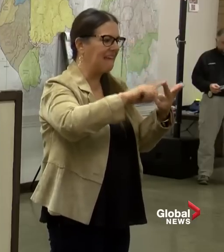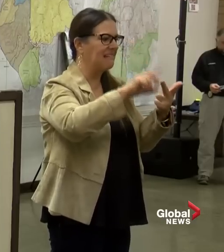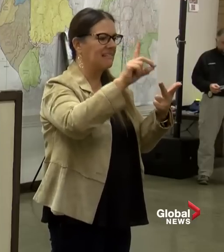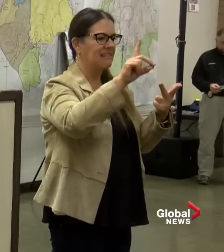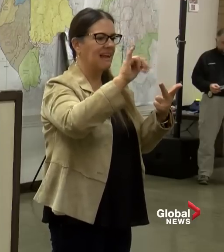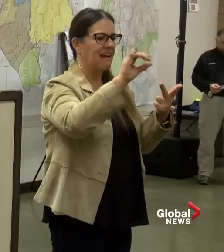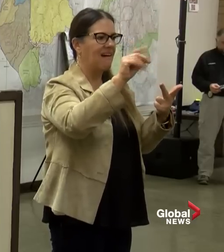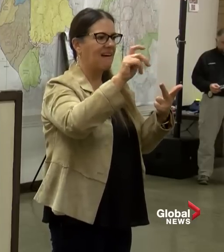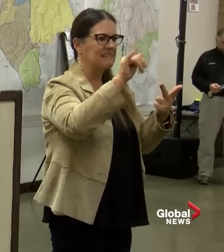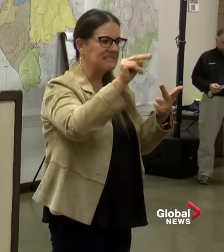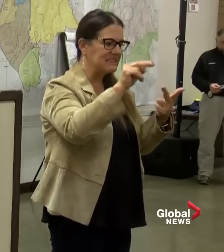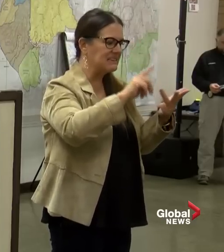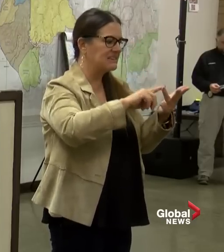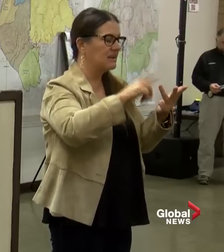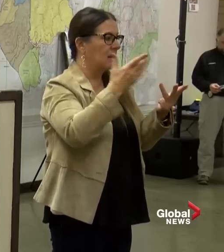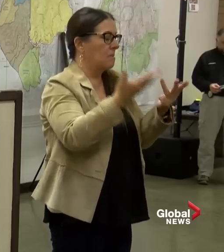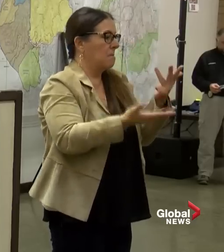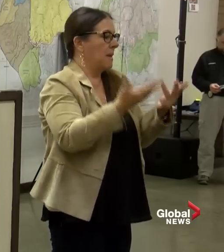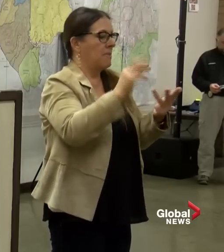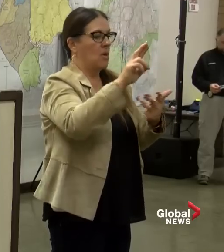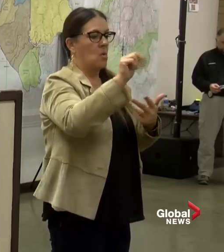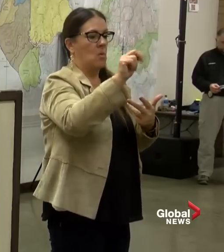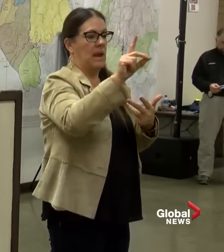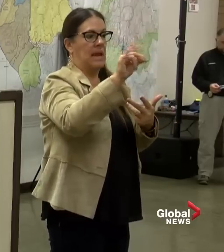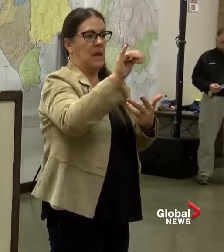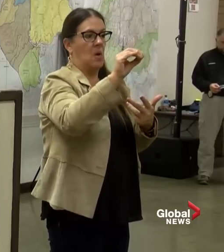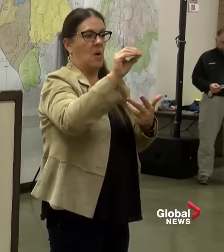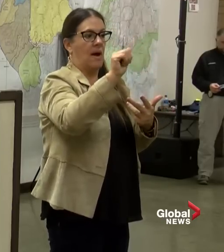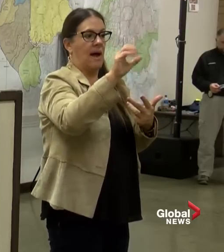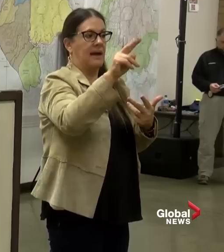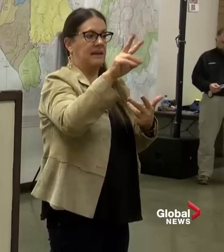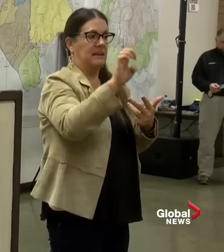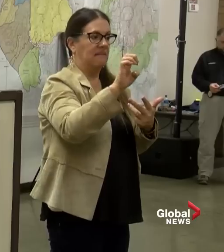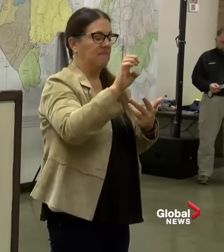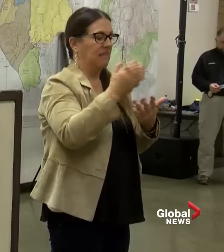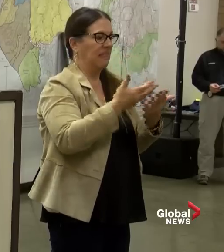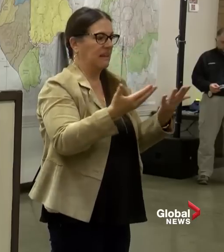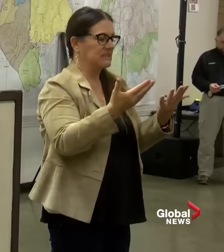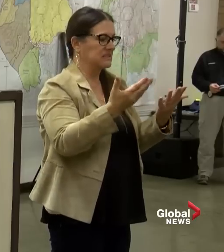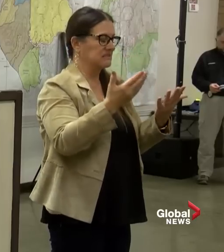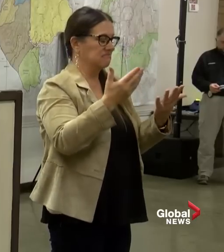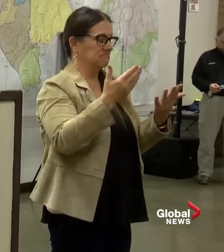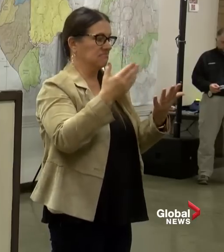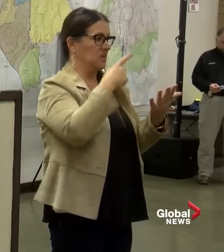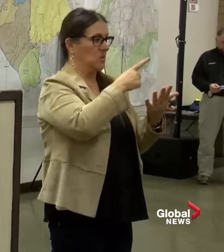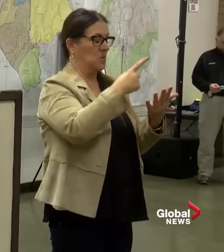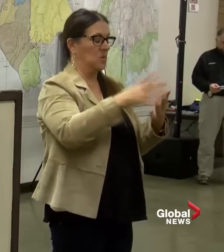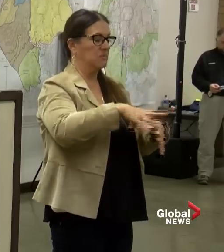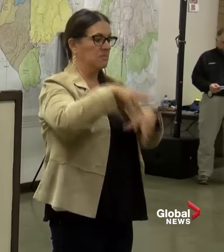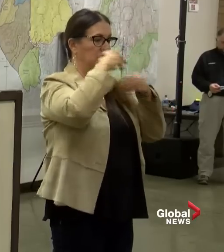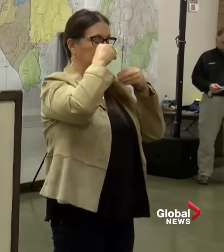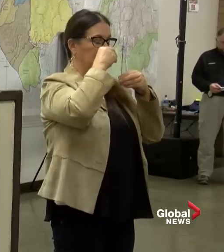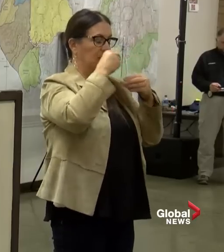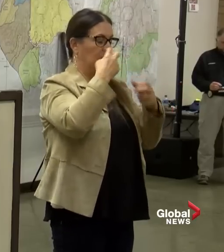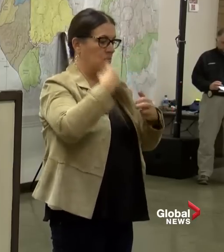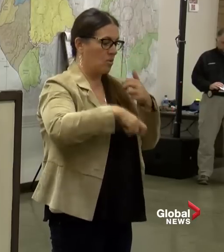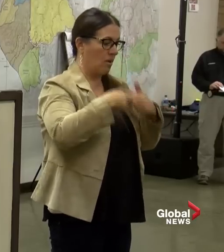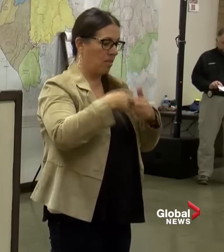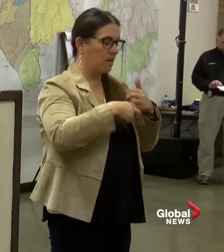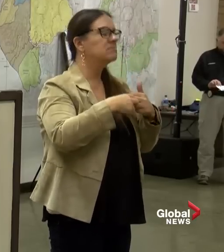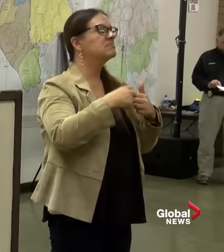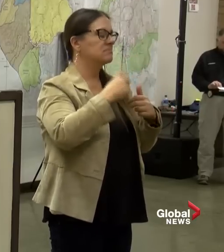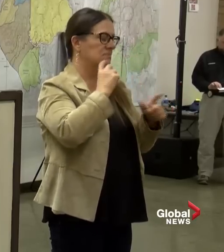and potentially radioactive materials. Exposure to these materials may lead to acute and chronic health